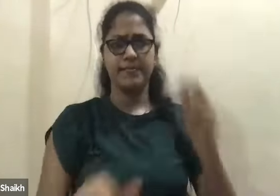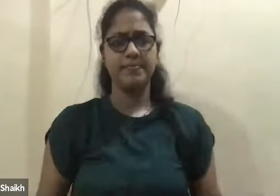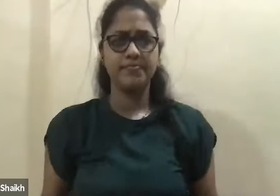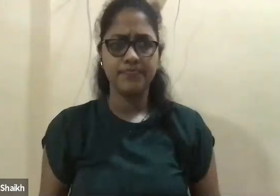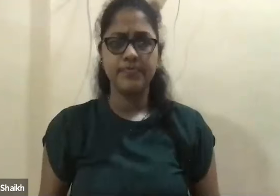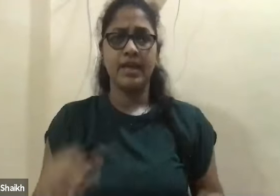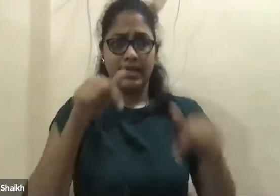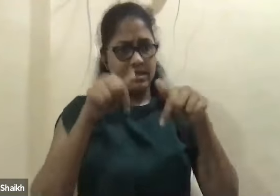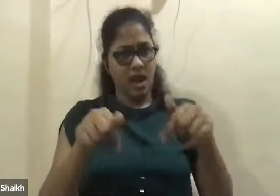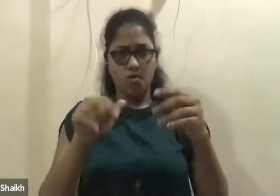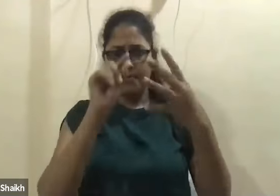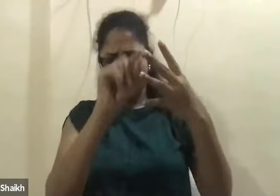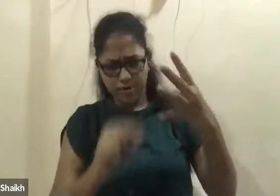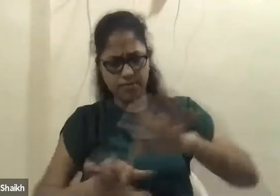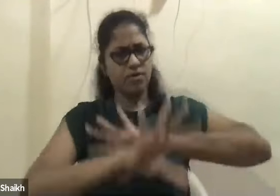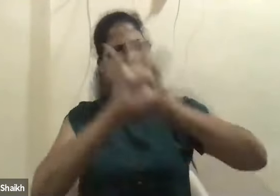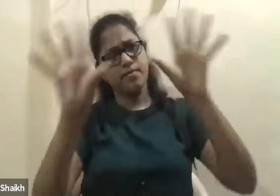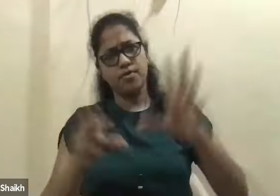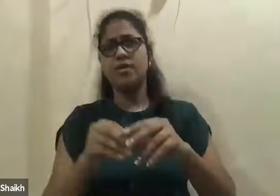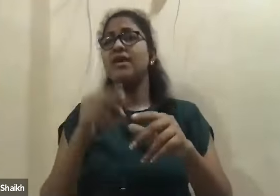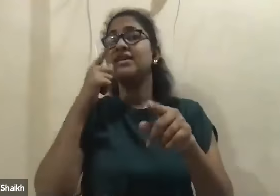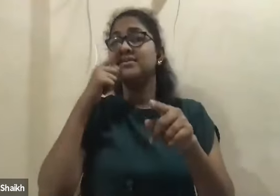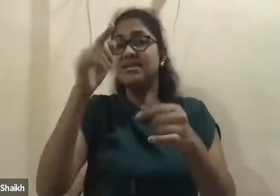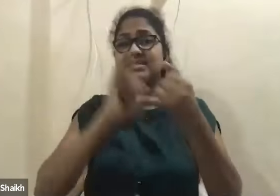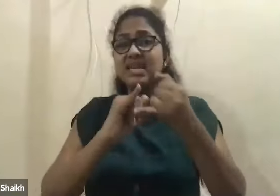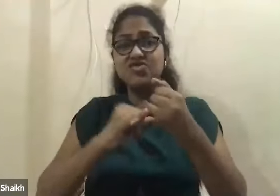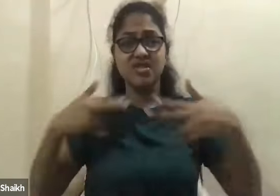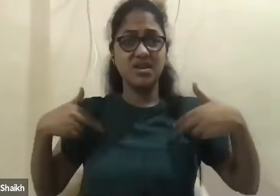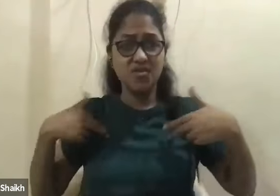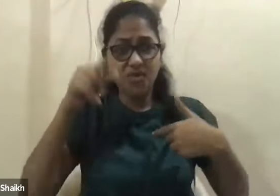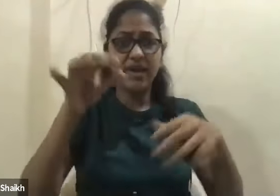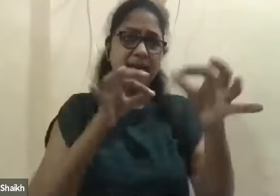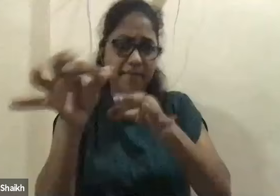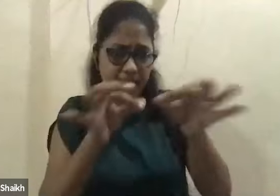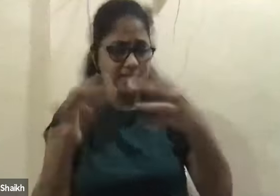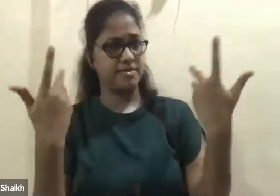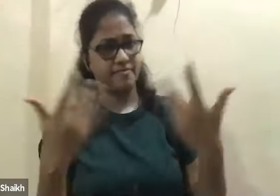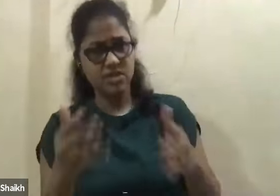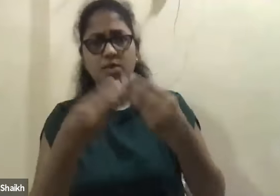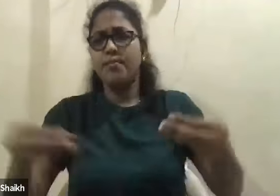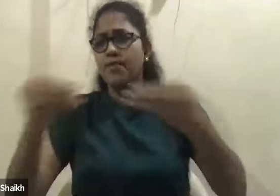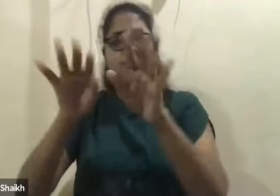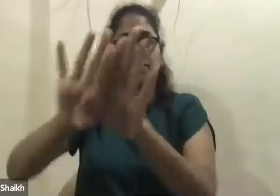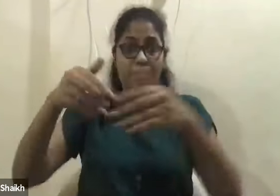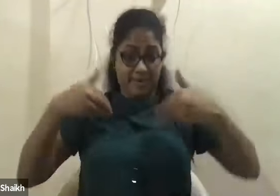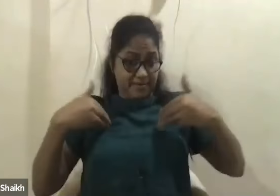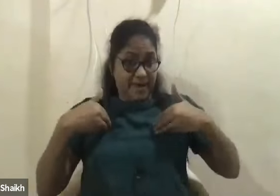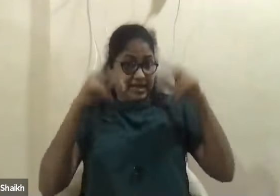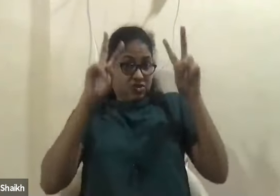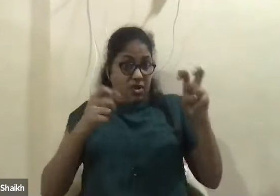most of the things have been covered by Sanchita, so I don't want to get into it. But in our case, the dissolution of the